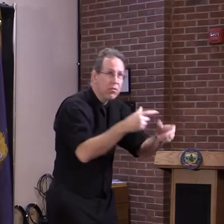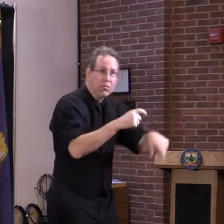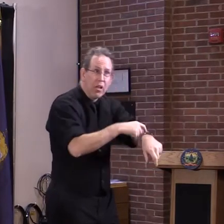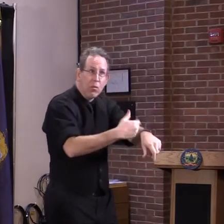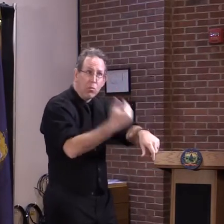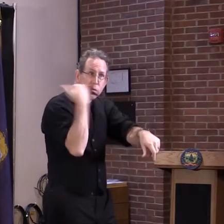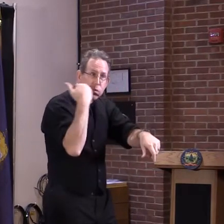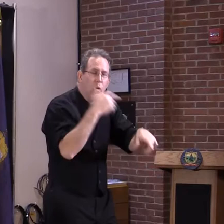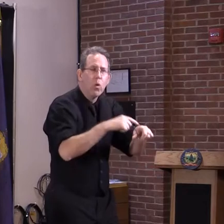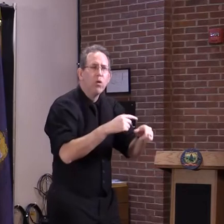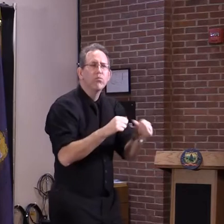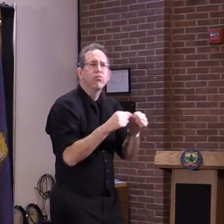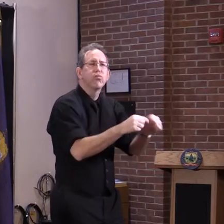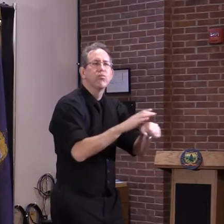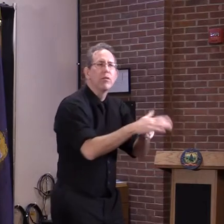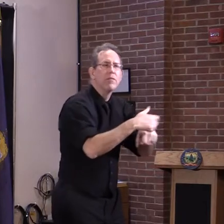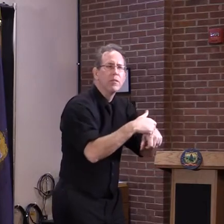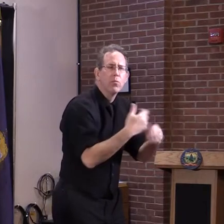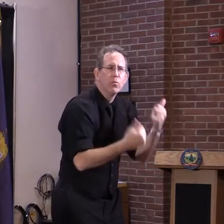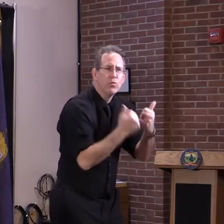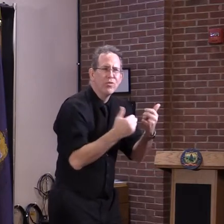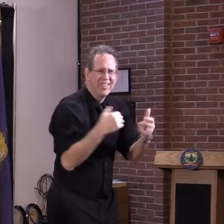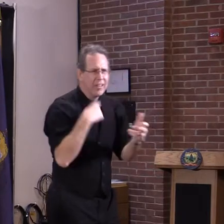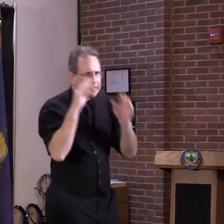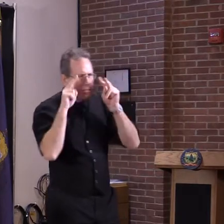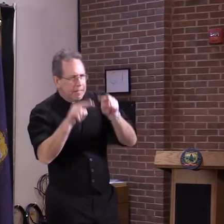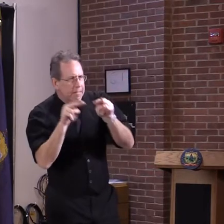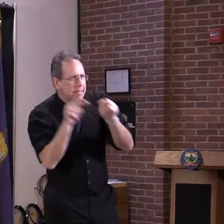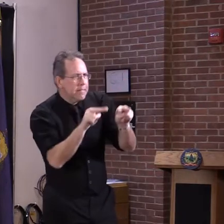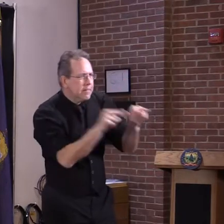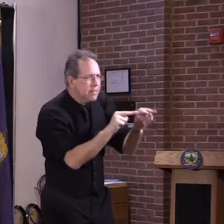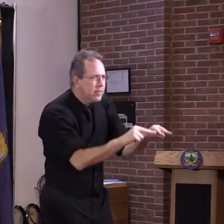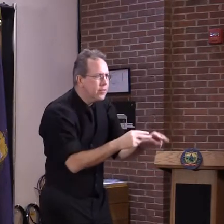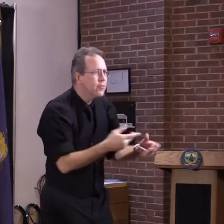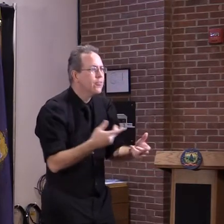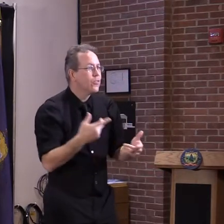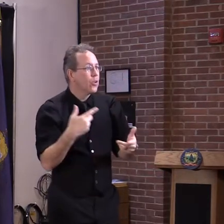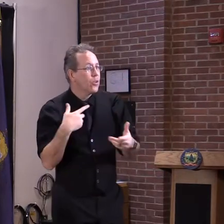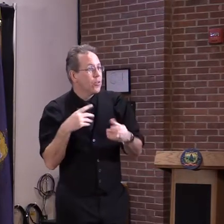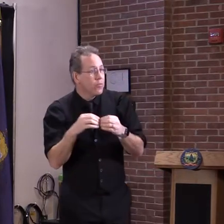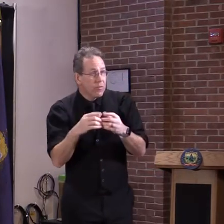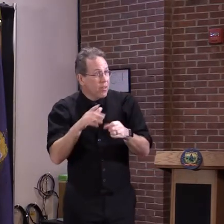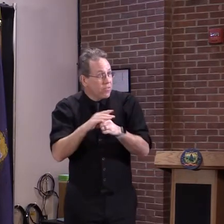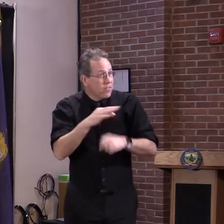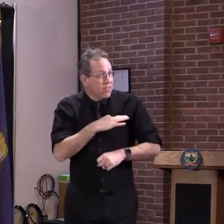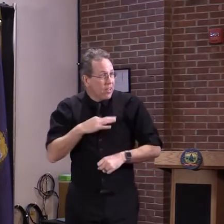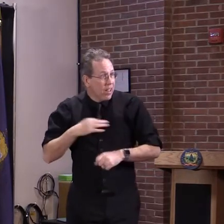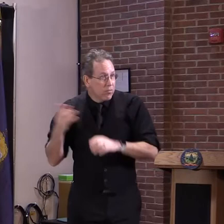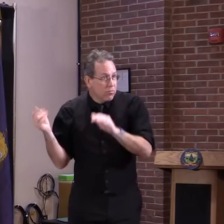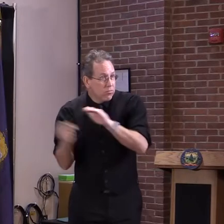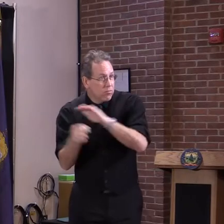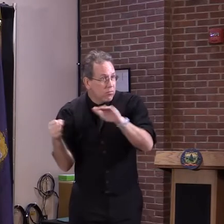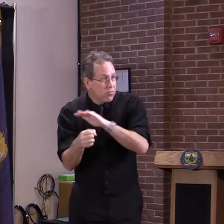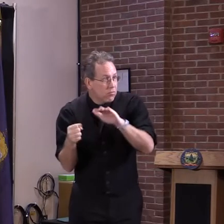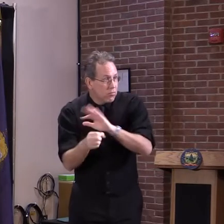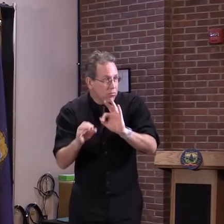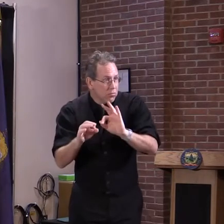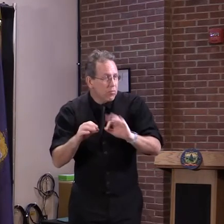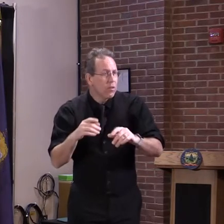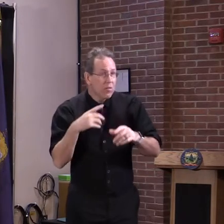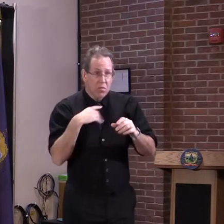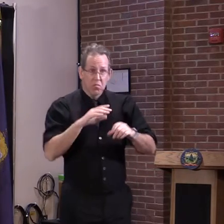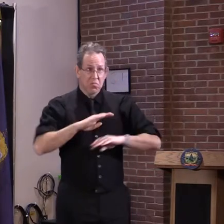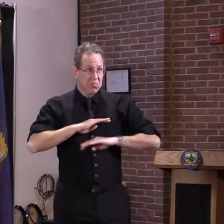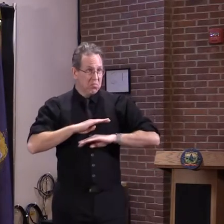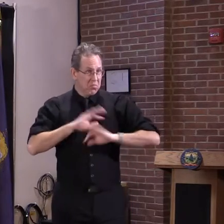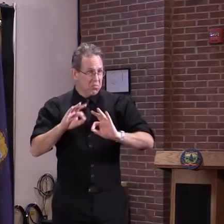gone by. So that means more and more of my staff are paying attention to all of the things that we traditionally pay